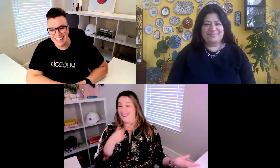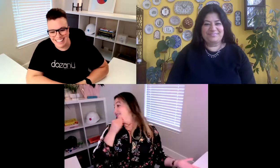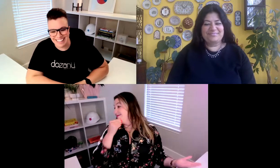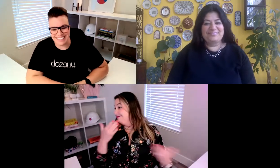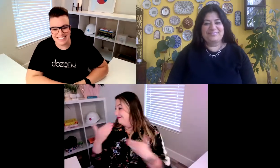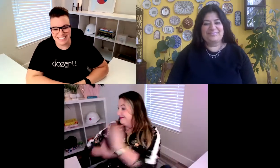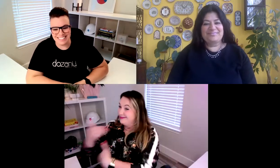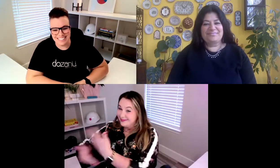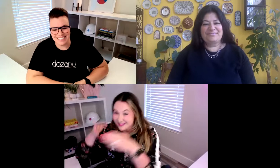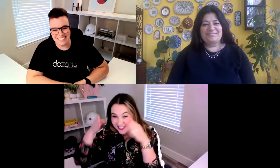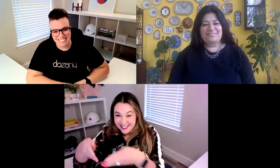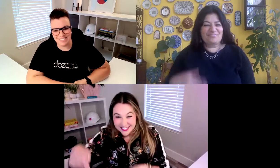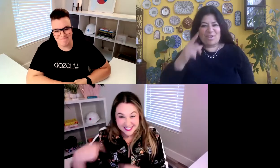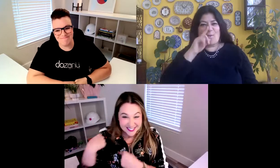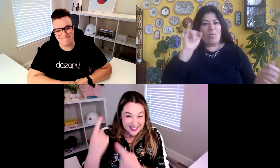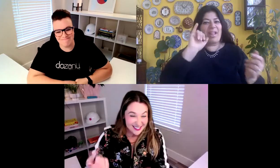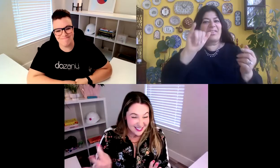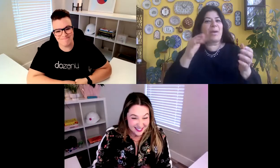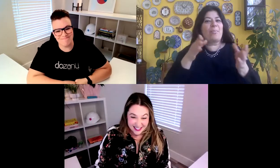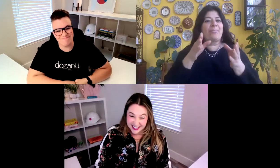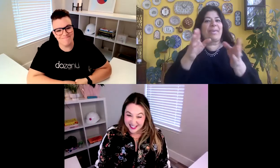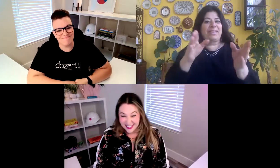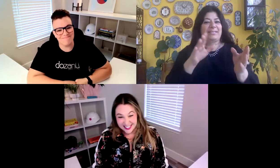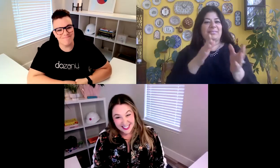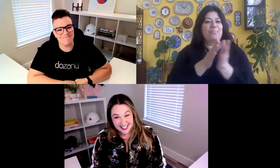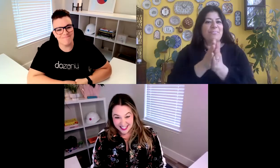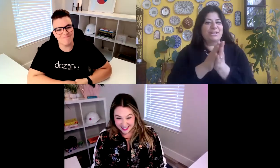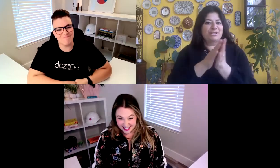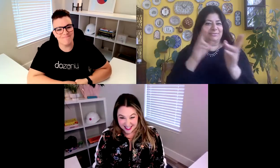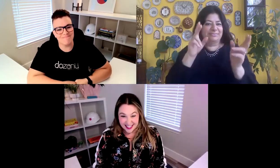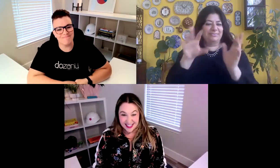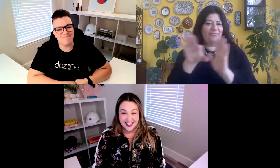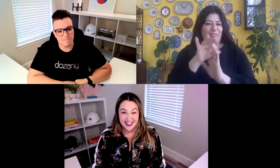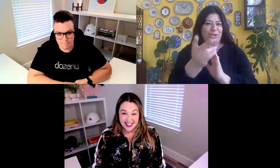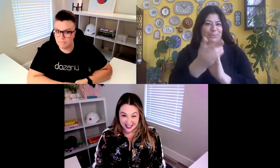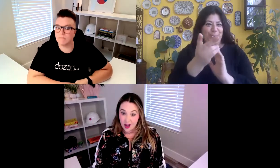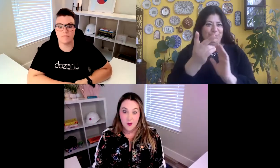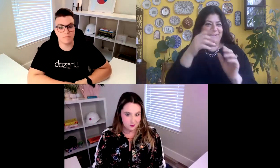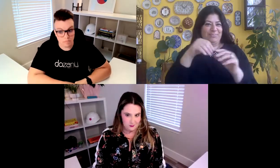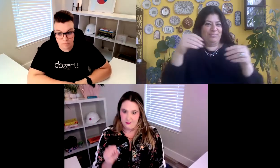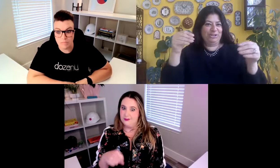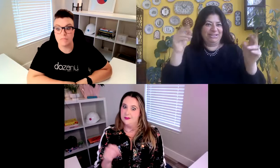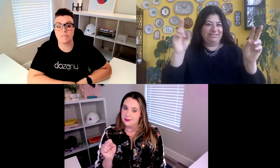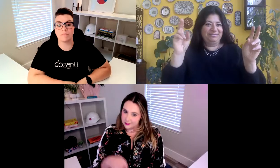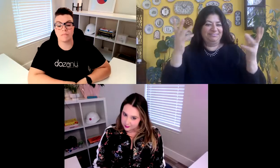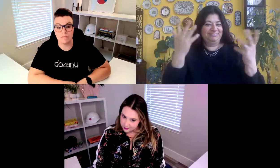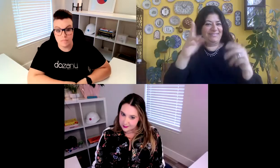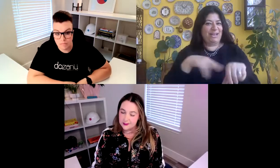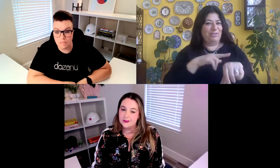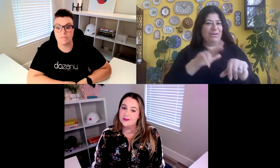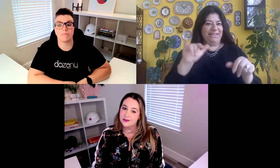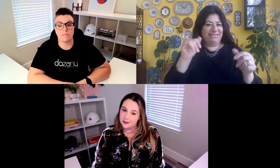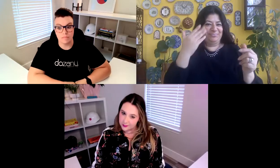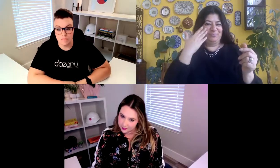was so amazing. So really, it was like ever since that moment, I went forward and never looked back. And this is Sophia. So that kind of, you feel like the path